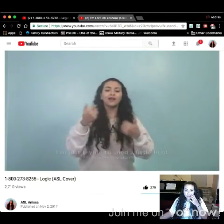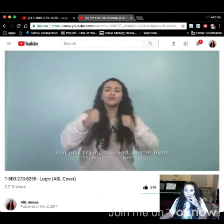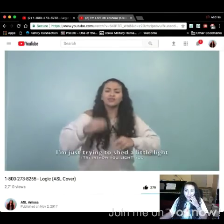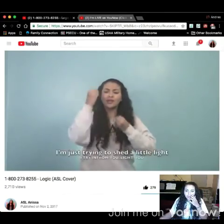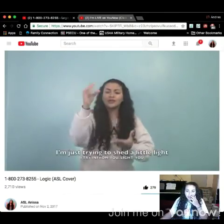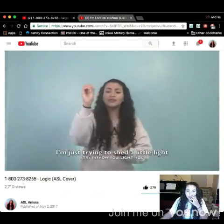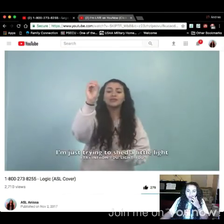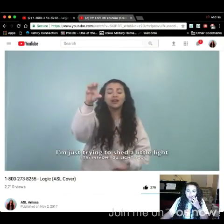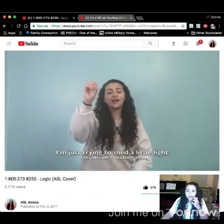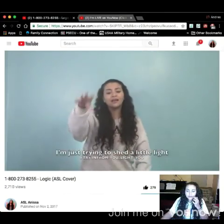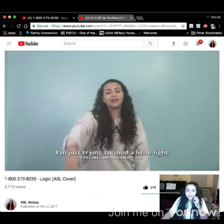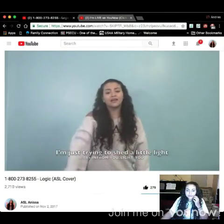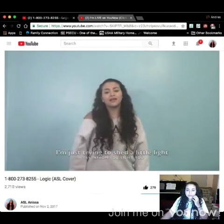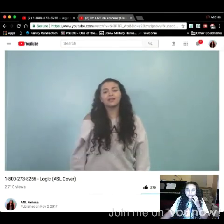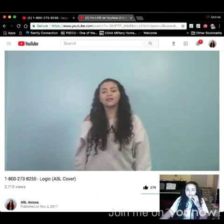Okay.